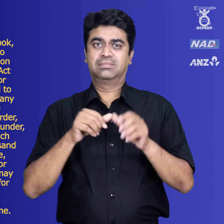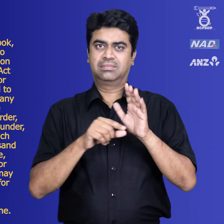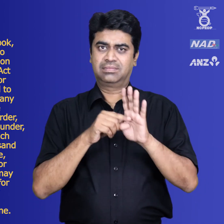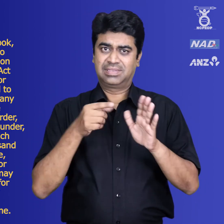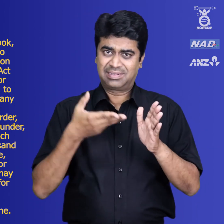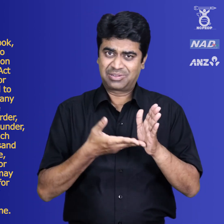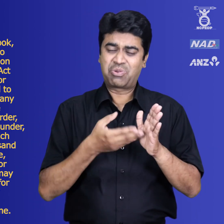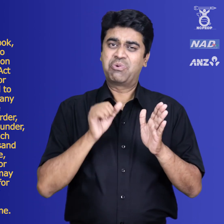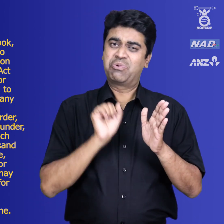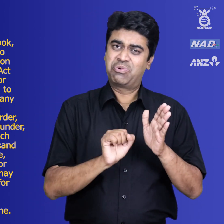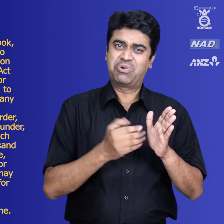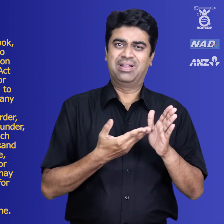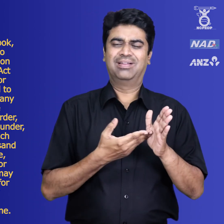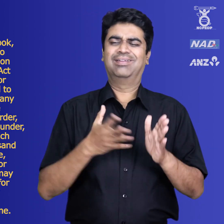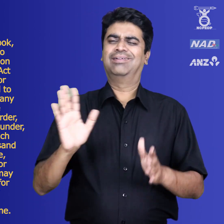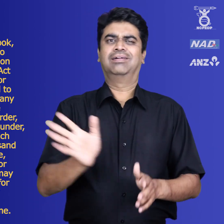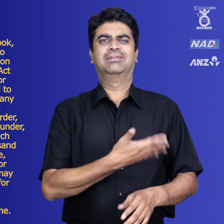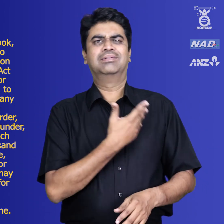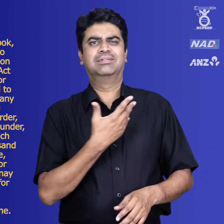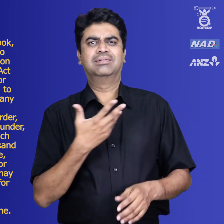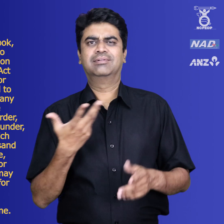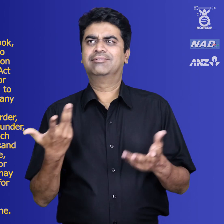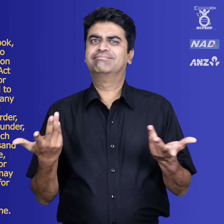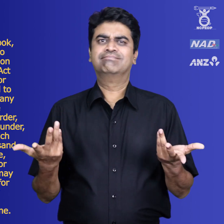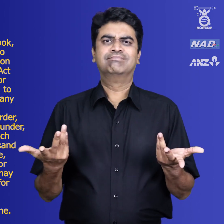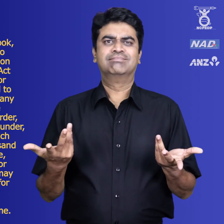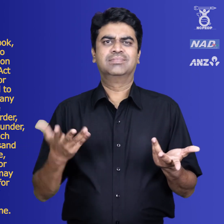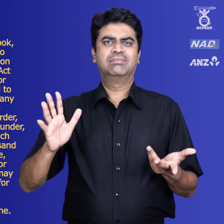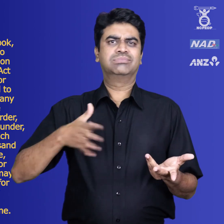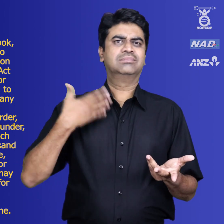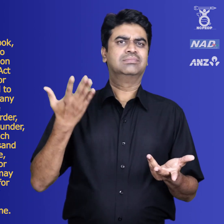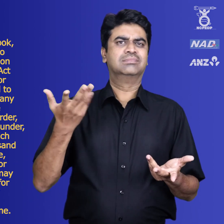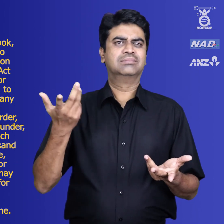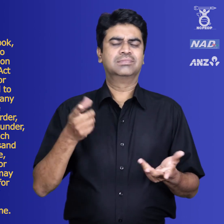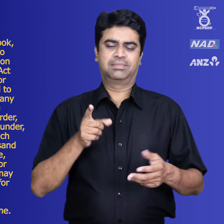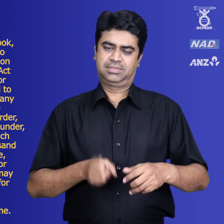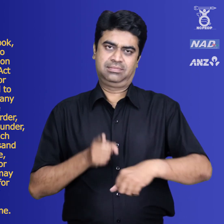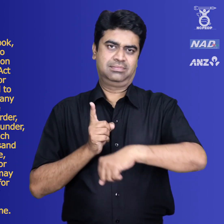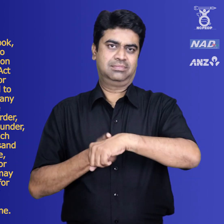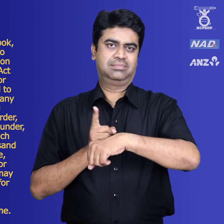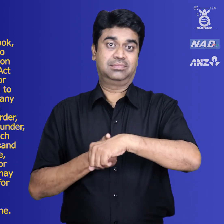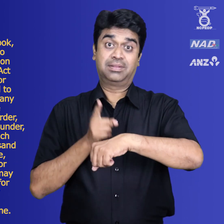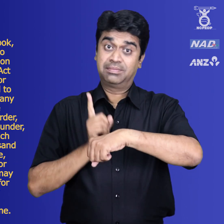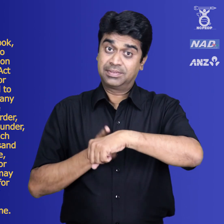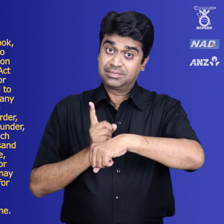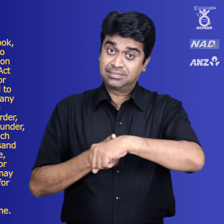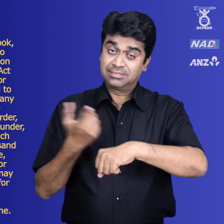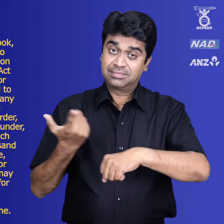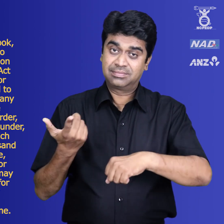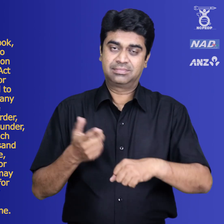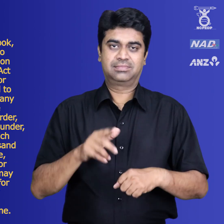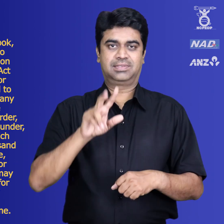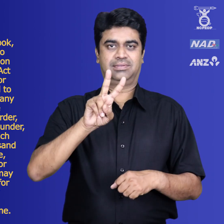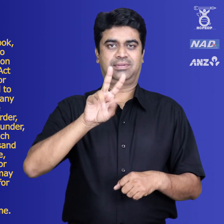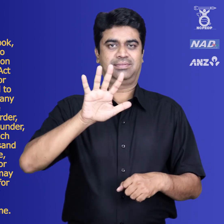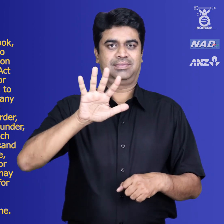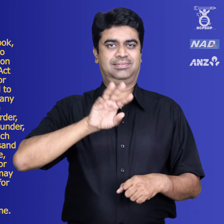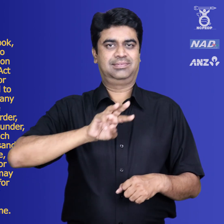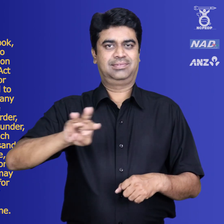provisions of this Act or of any order or direction made or given thereunder shall be punishable with fine which may extend to 25,000 rupees